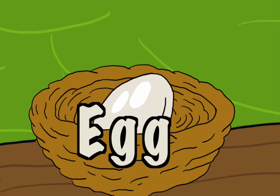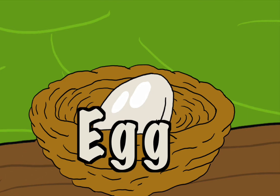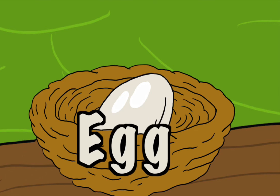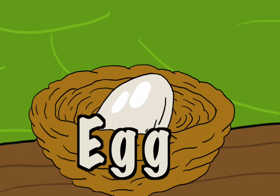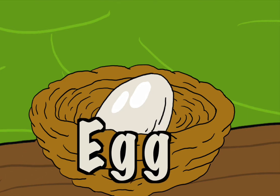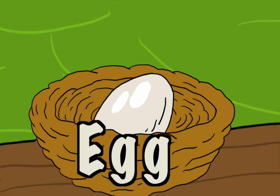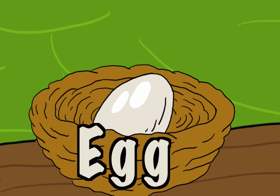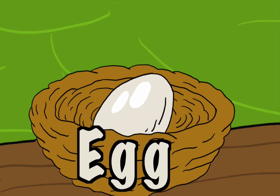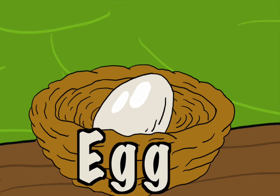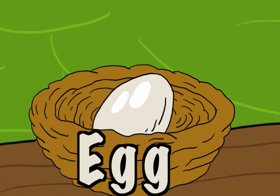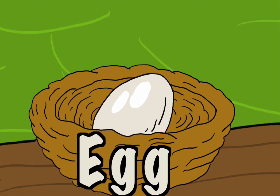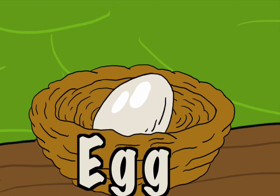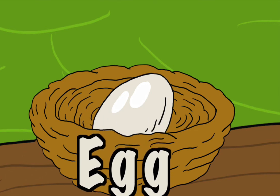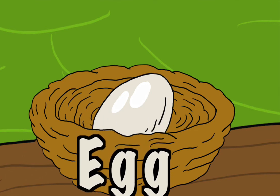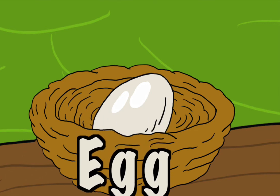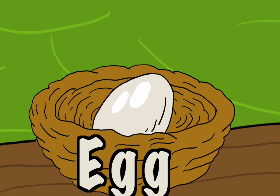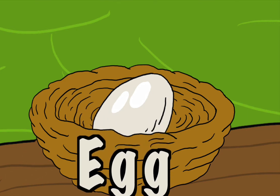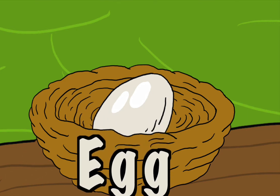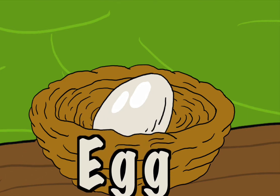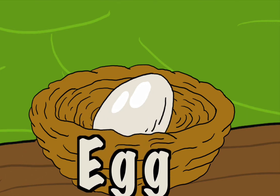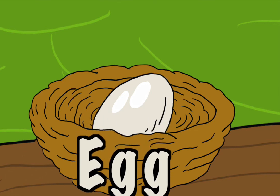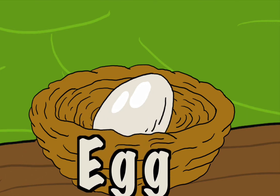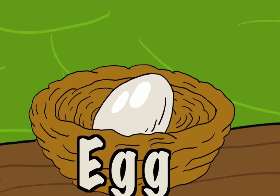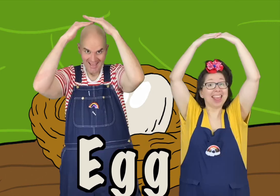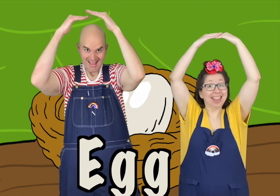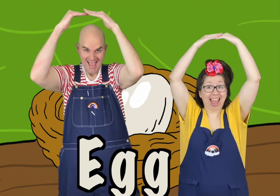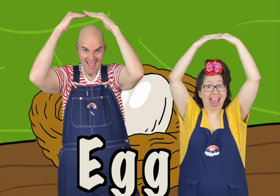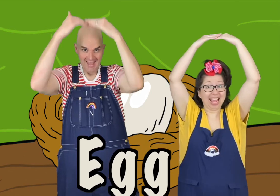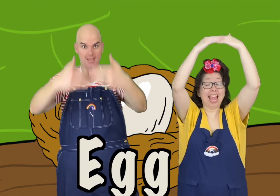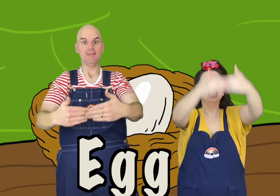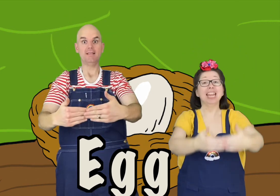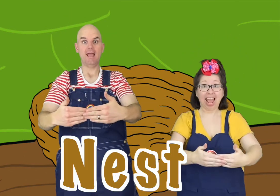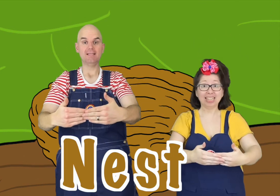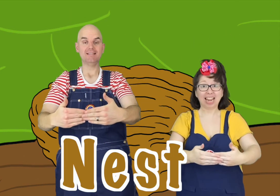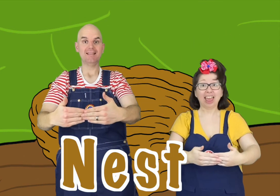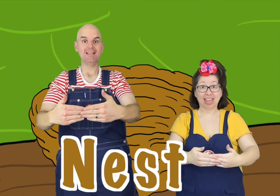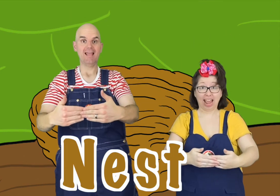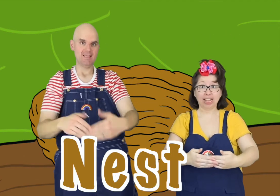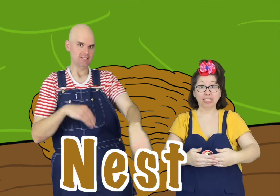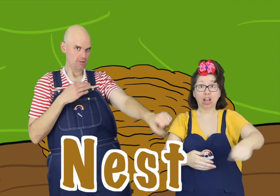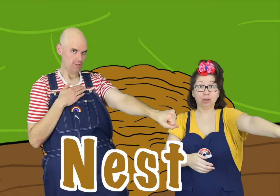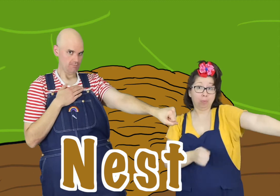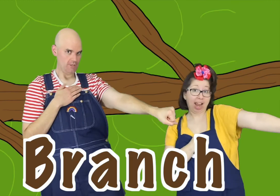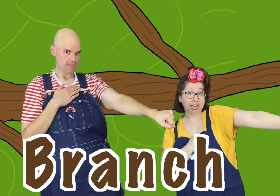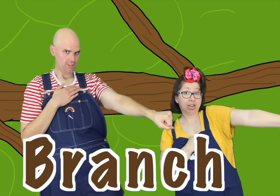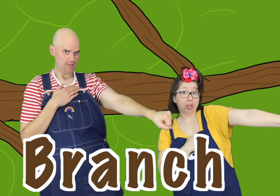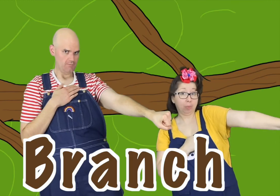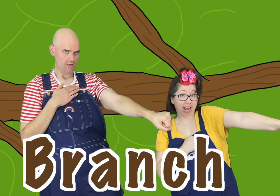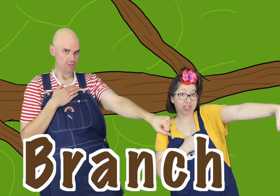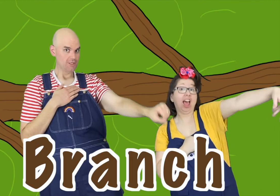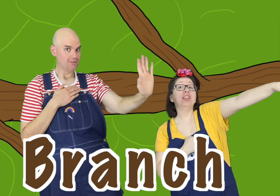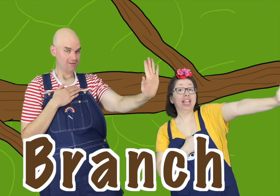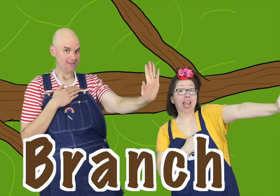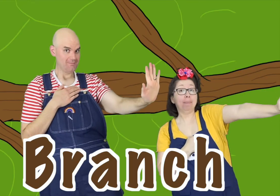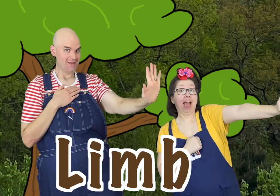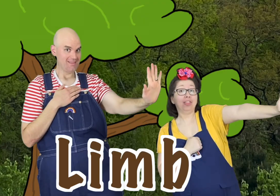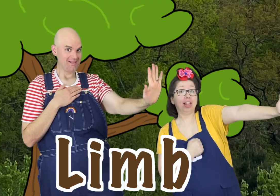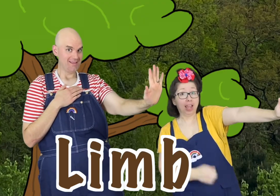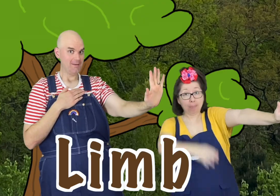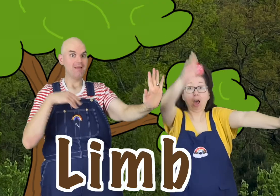you ever did see. And the egg in the nest, and the nest on the branch, and the branch on the limb, and the